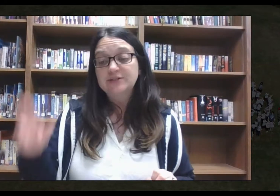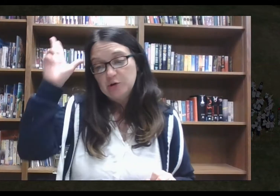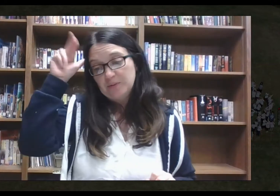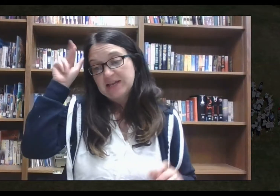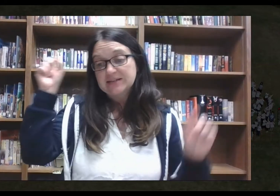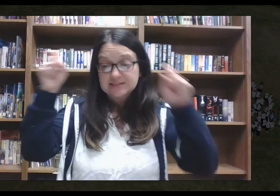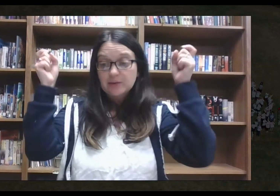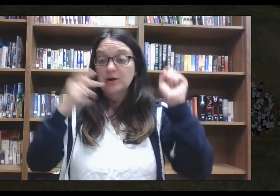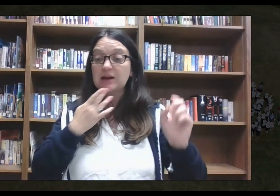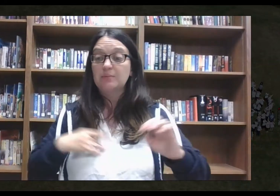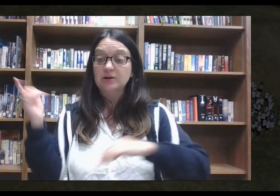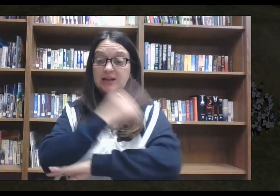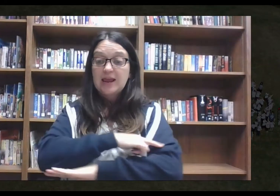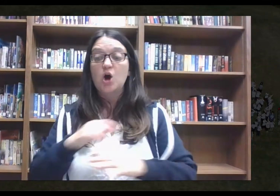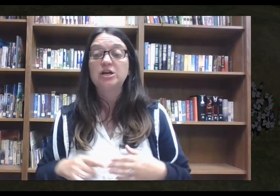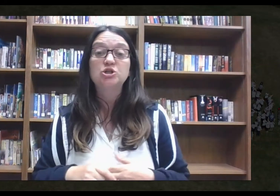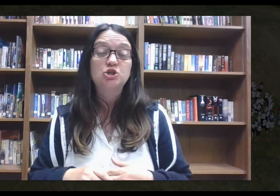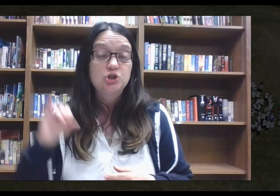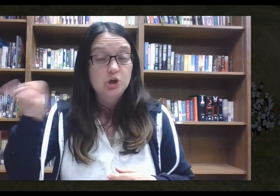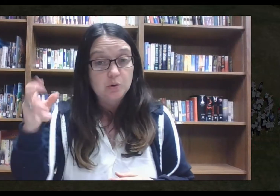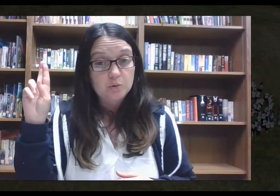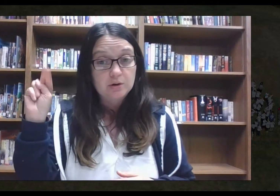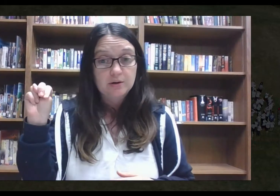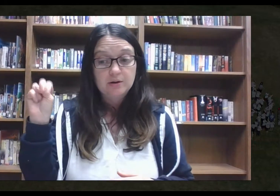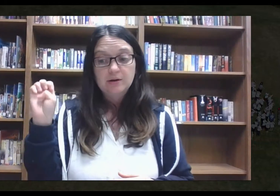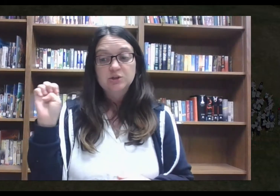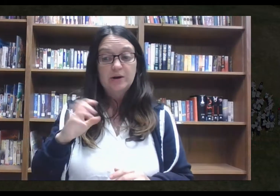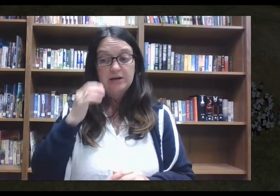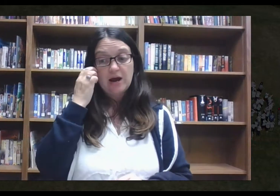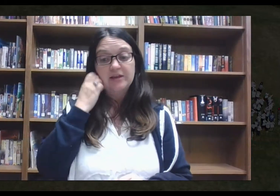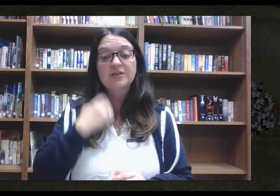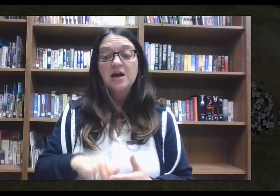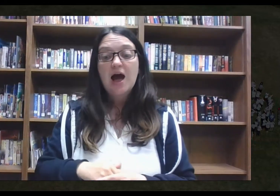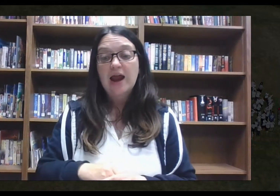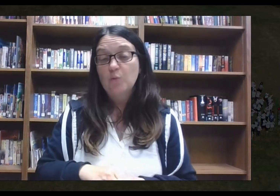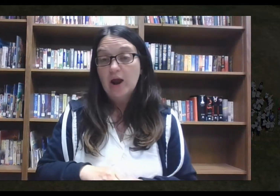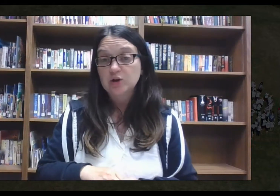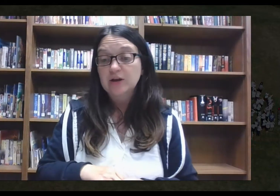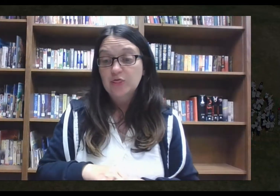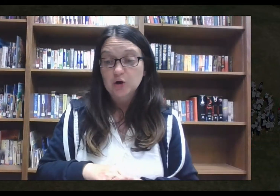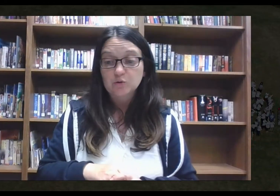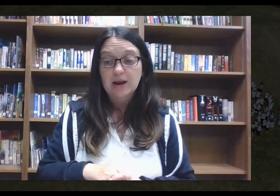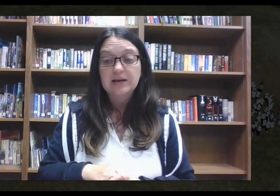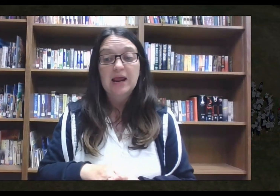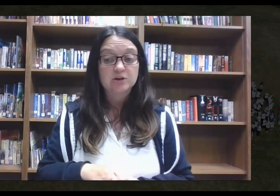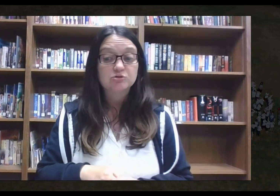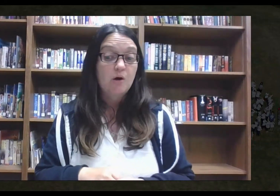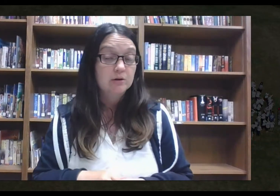two Mustangs celebrating a birthday on June 29th. Heidi Widener in third grade and Andrew